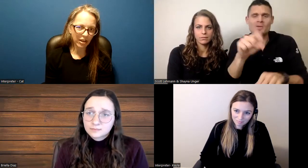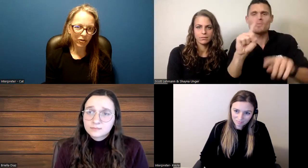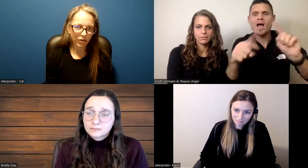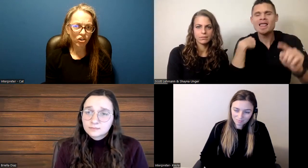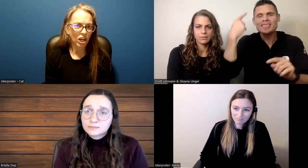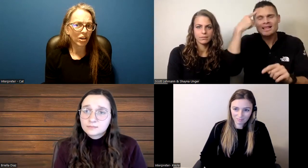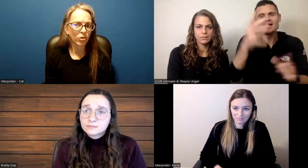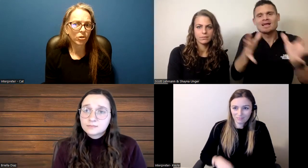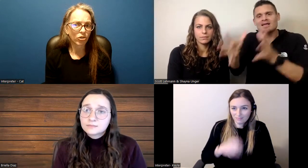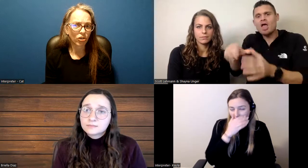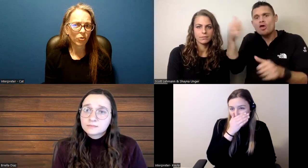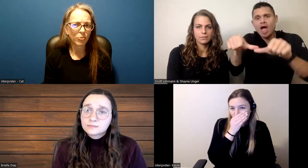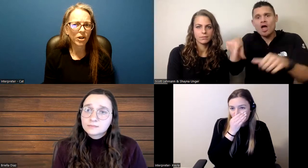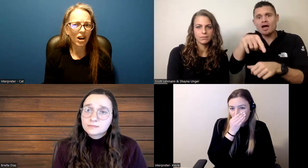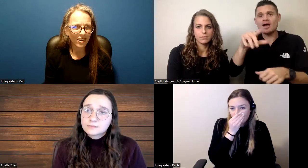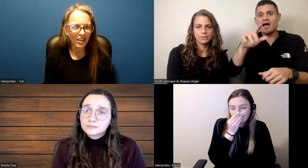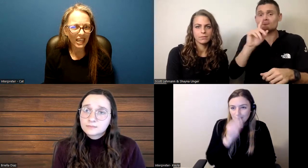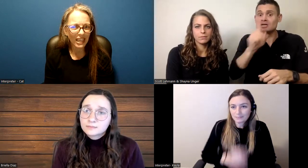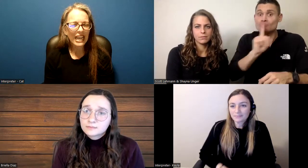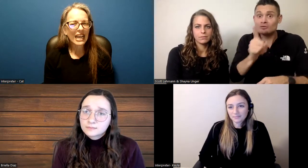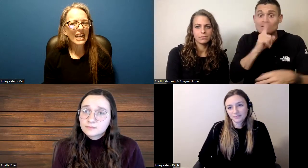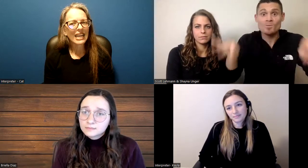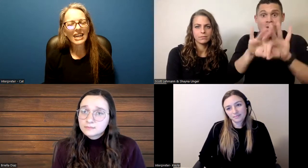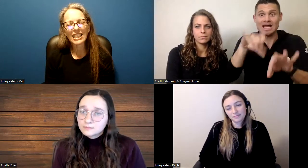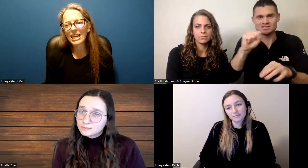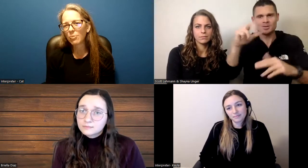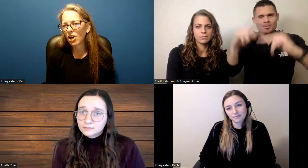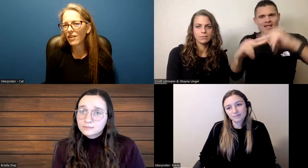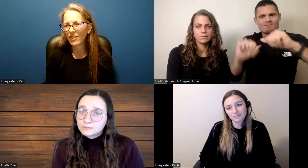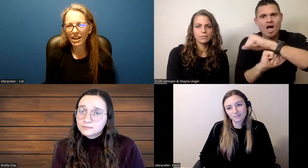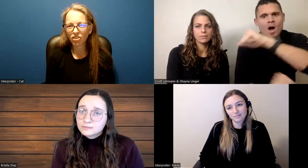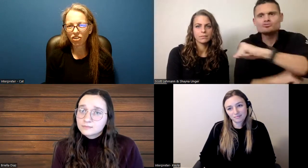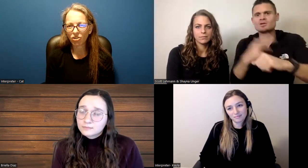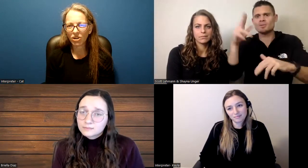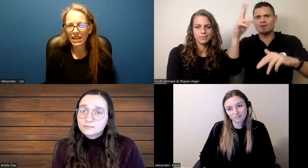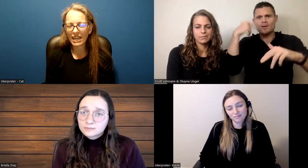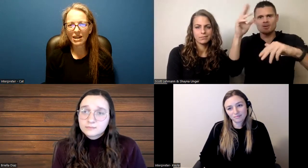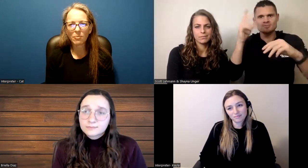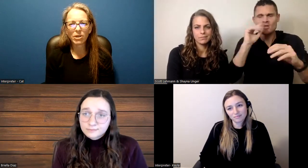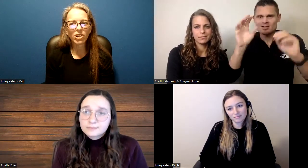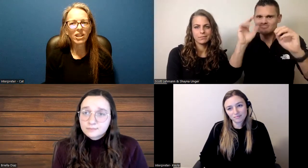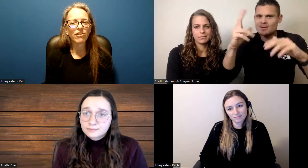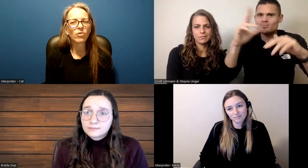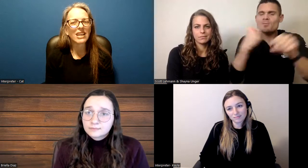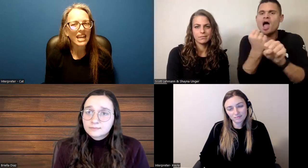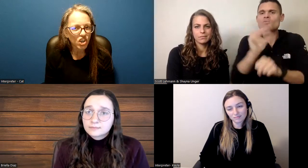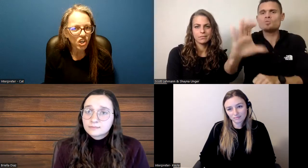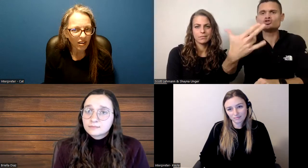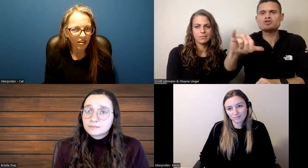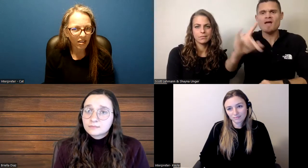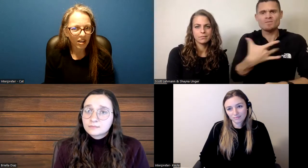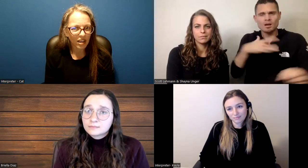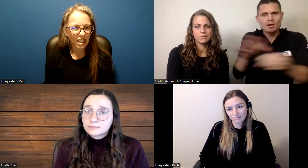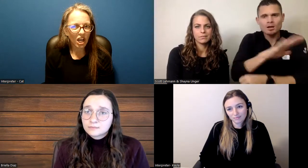know, best for your child to pursue. But honestly, got to think beyond that too, in building the